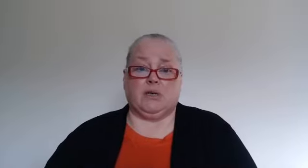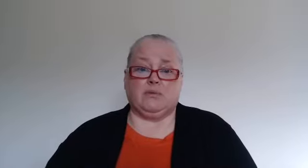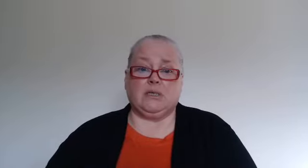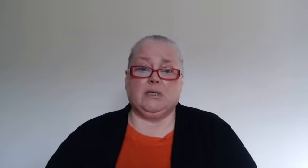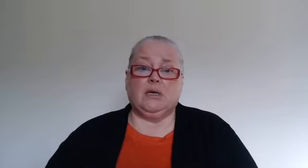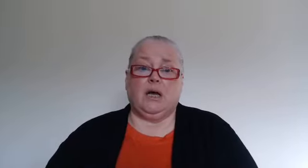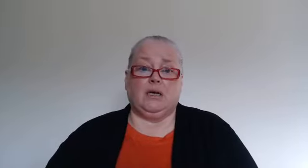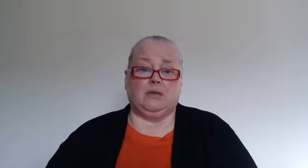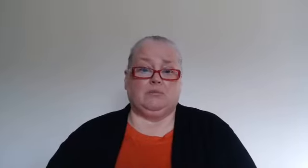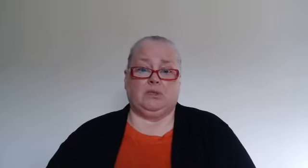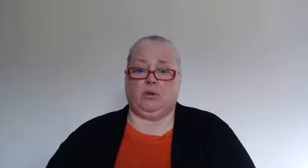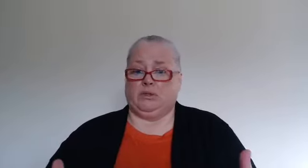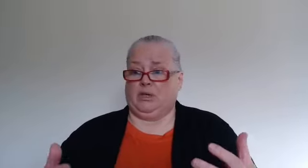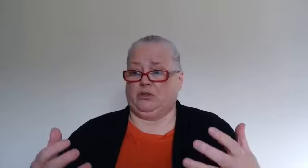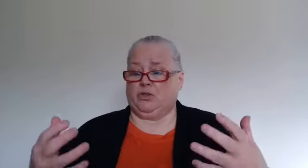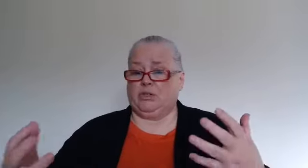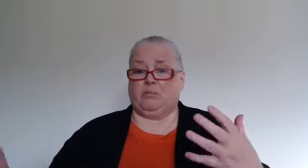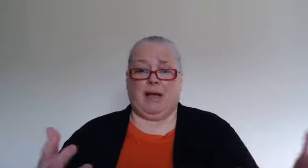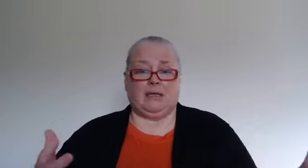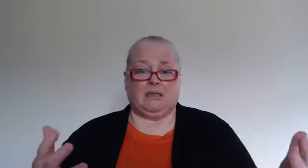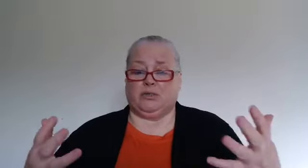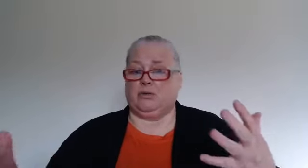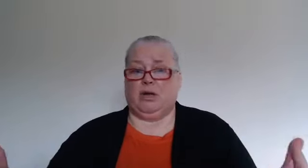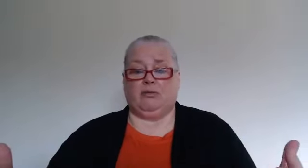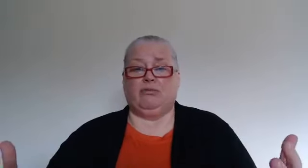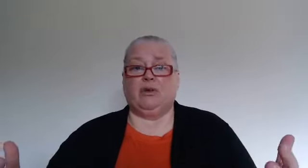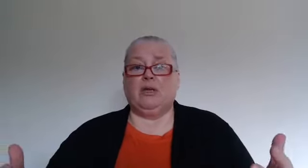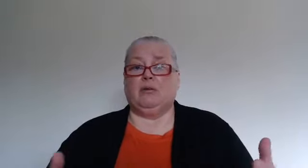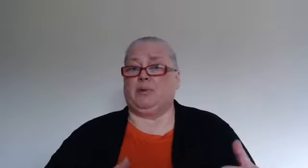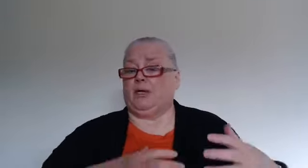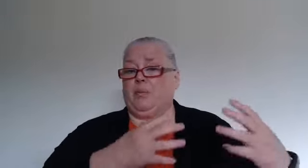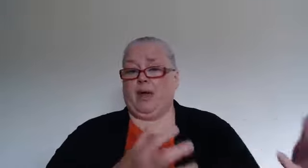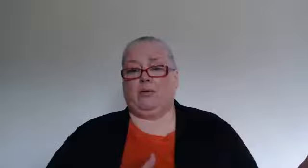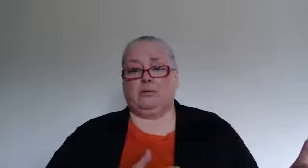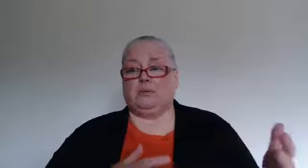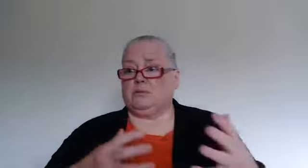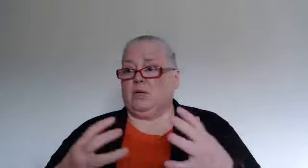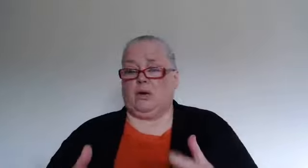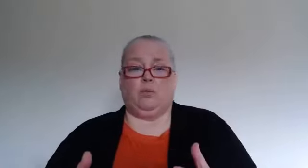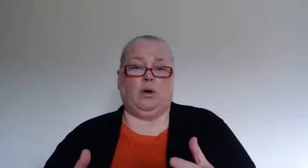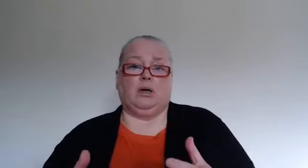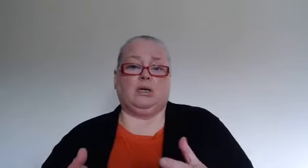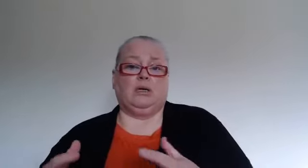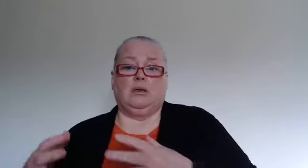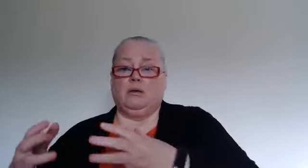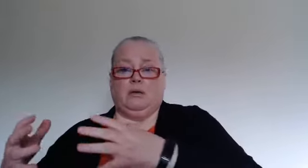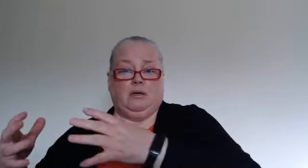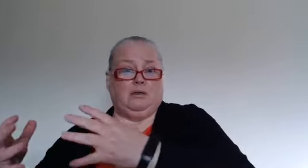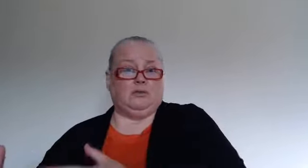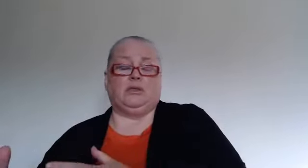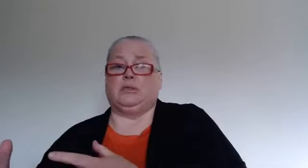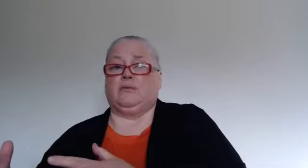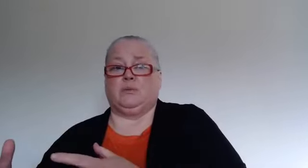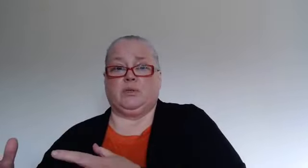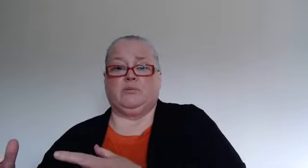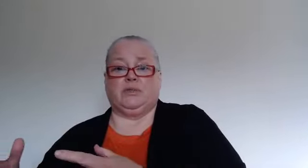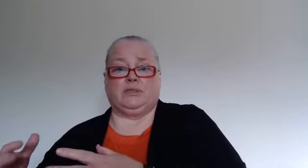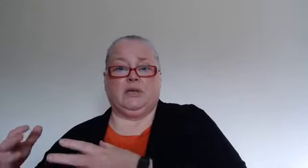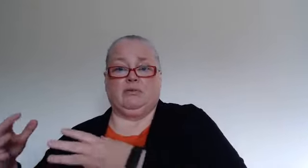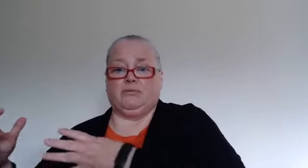themselves. And you're trying to balance your life, being a parent, work, trying to have some time for yourself, trying